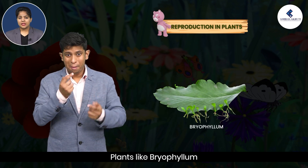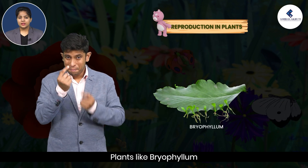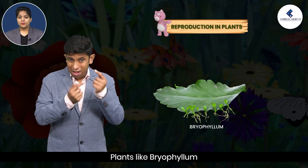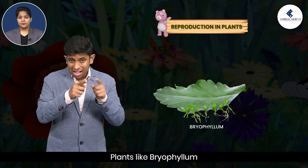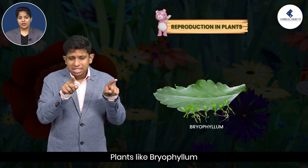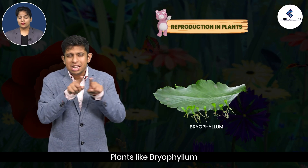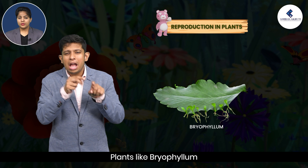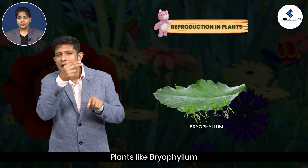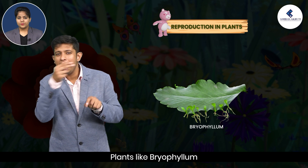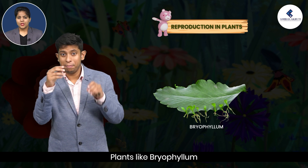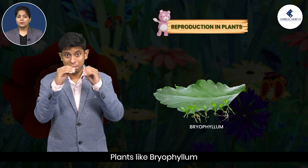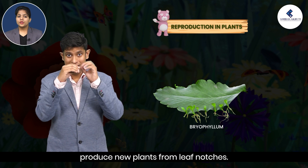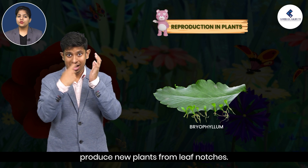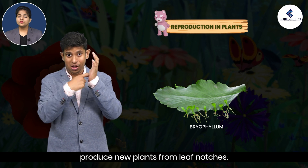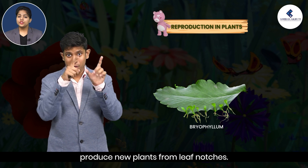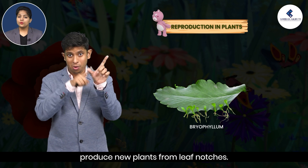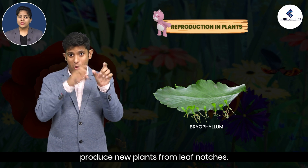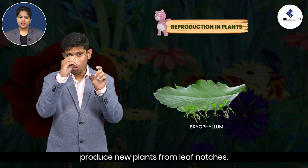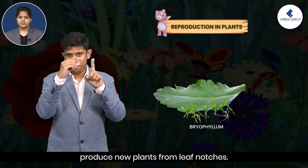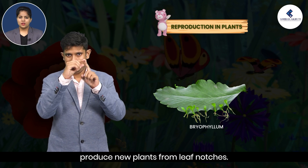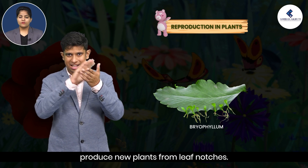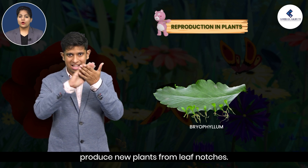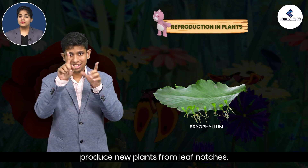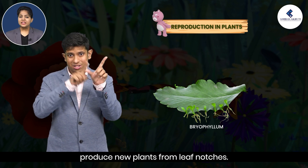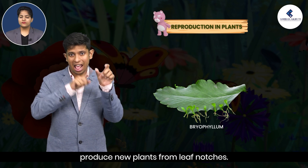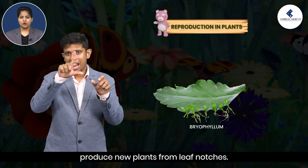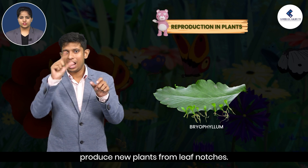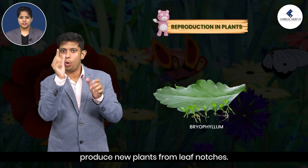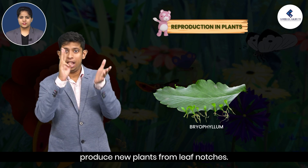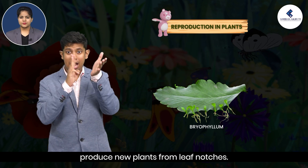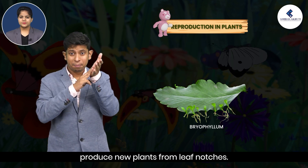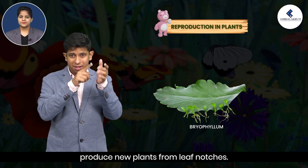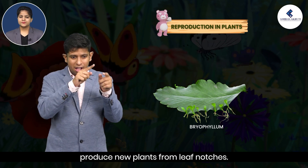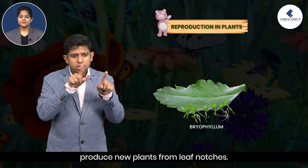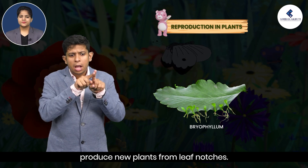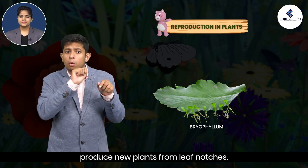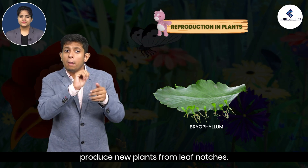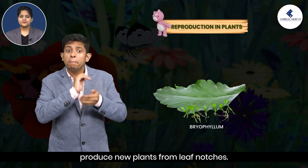Plants like bryophyllum produce new plants from leaf notches.